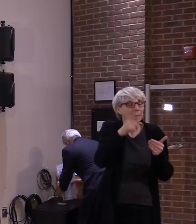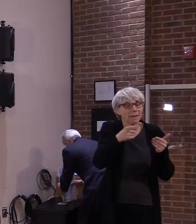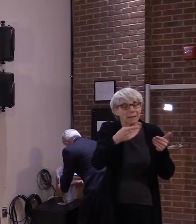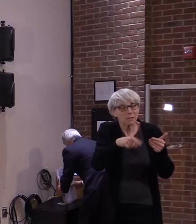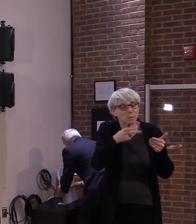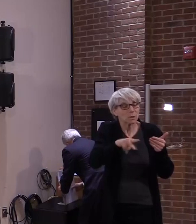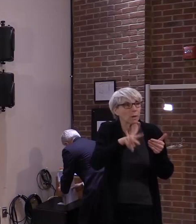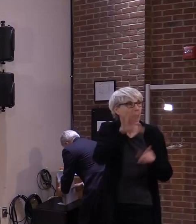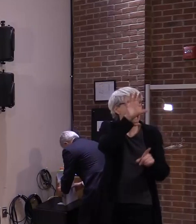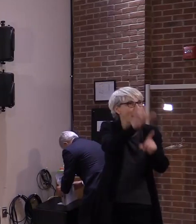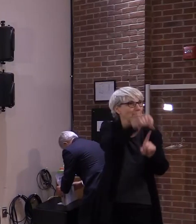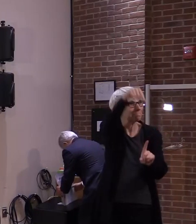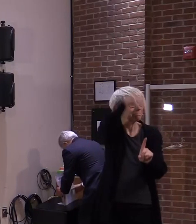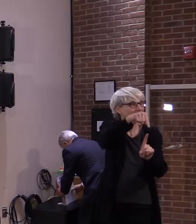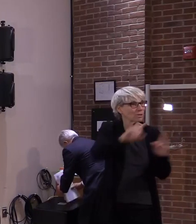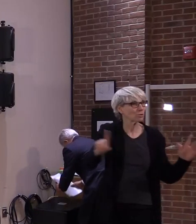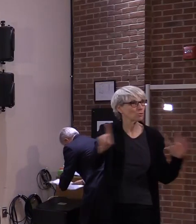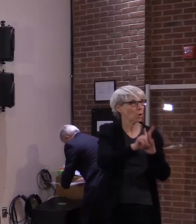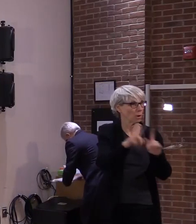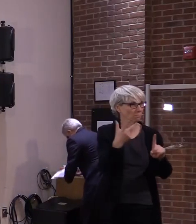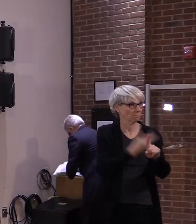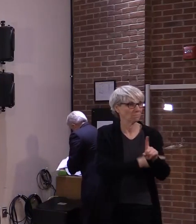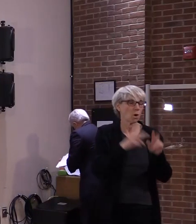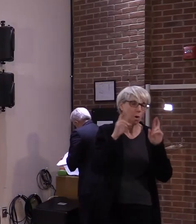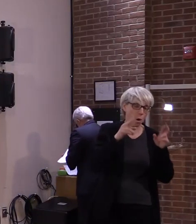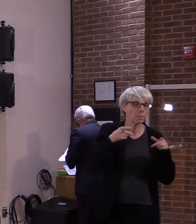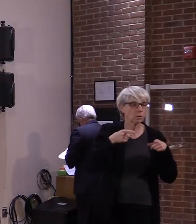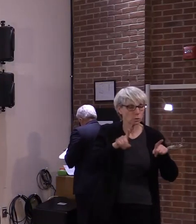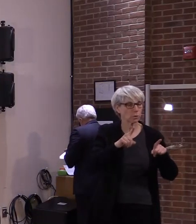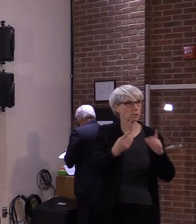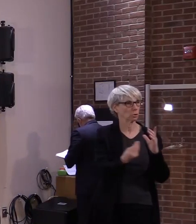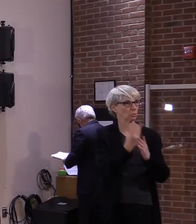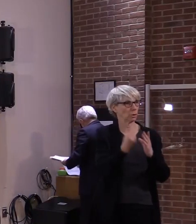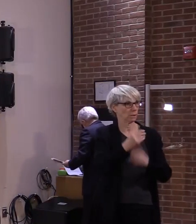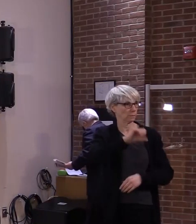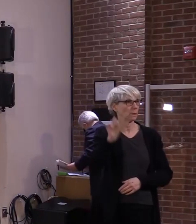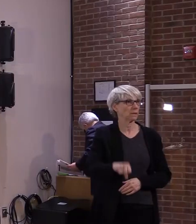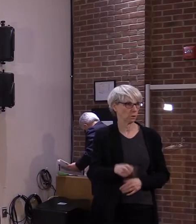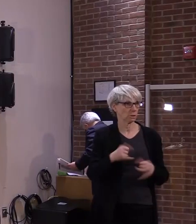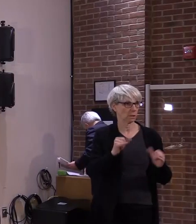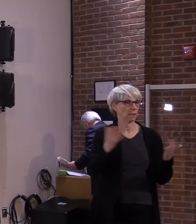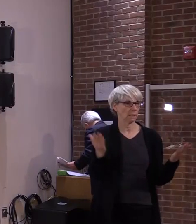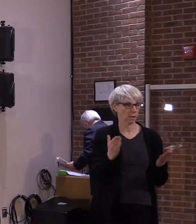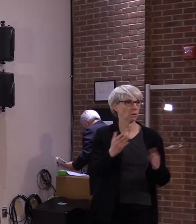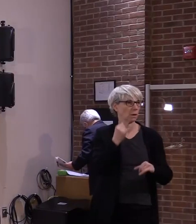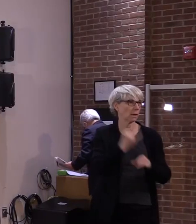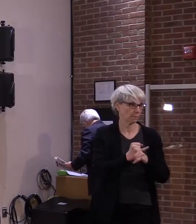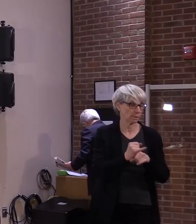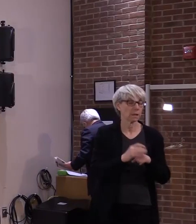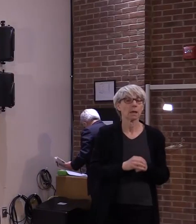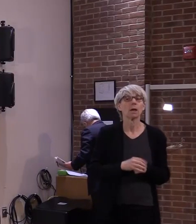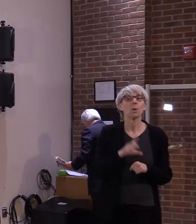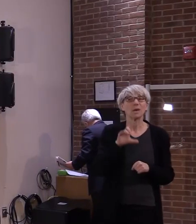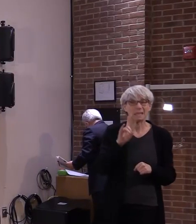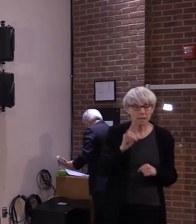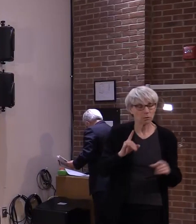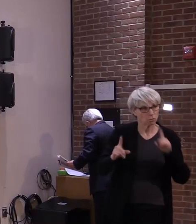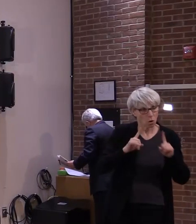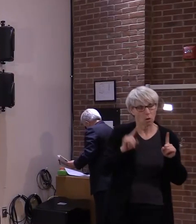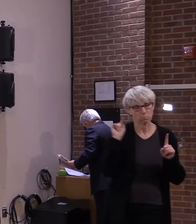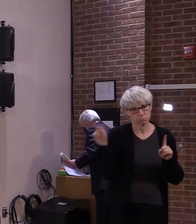still part of the spring semester. We have talked actively with all of the campuses around